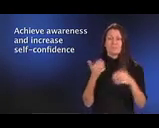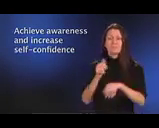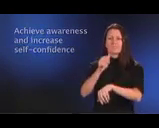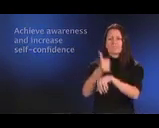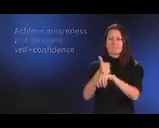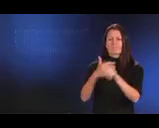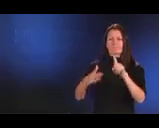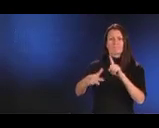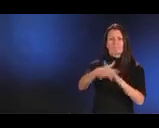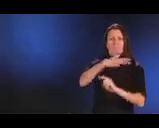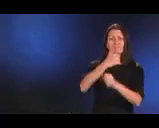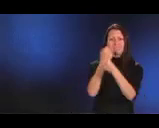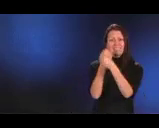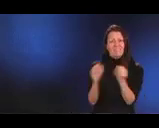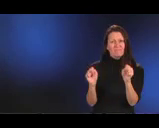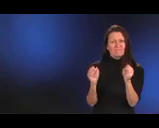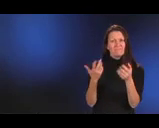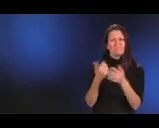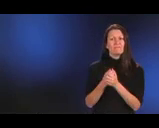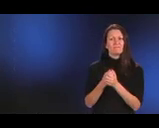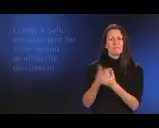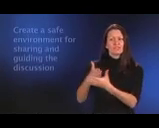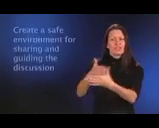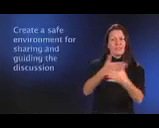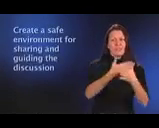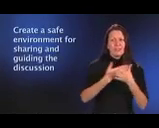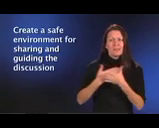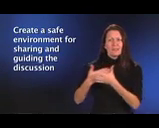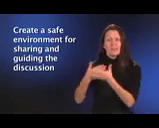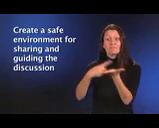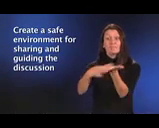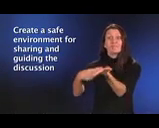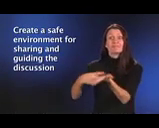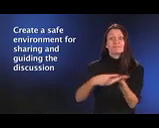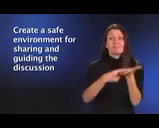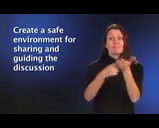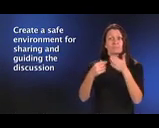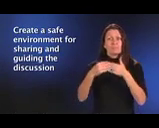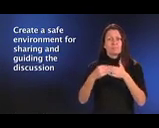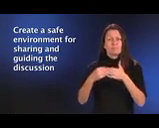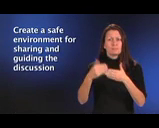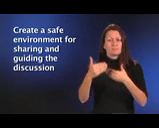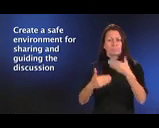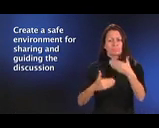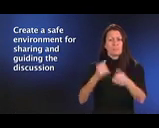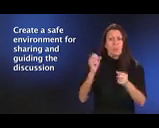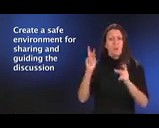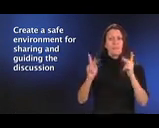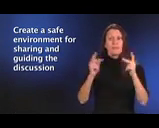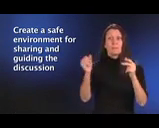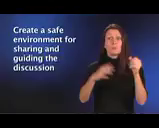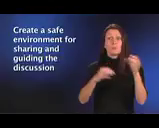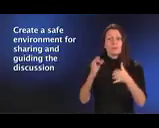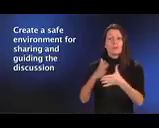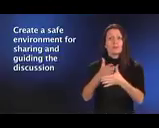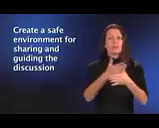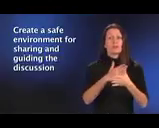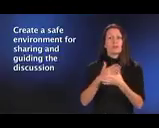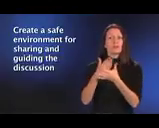By creating a safe environment for sharing, peers can feel comfortable talking about and reflecting on times in their